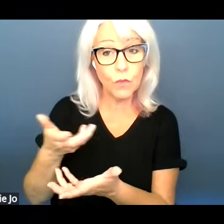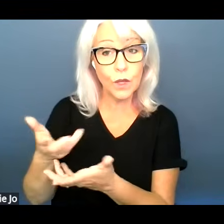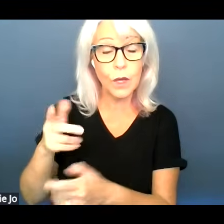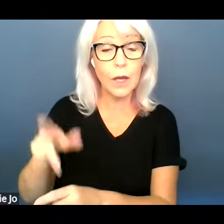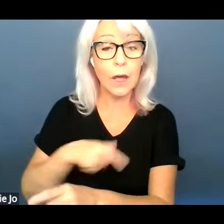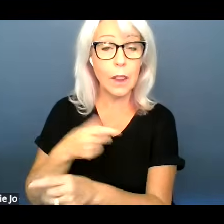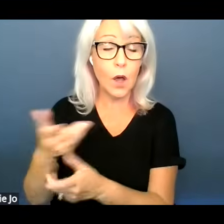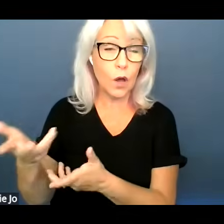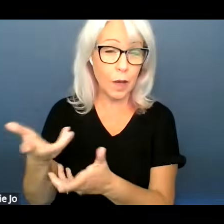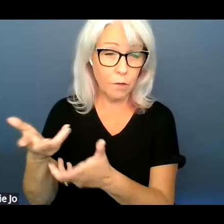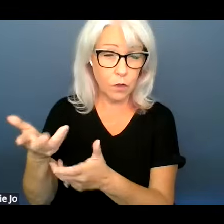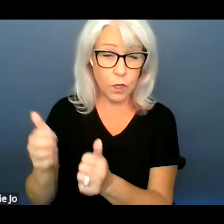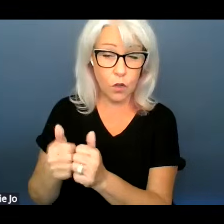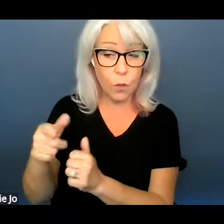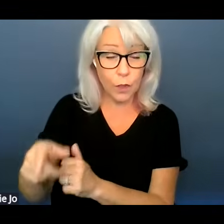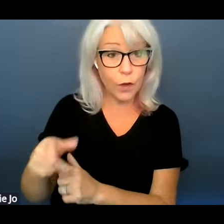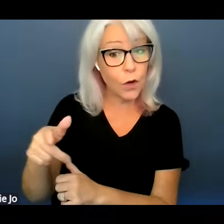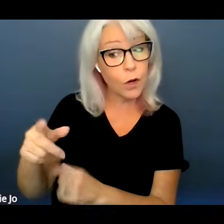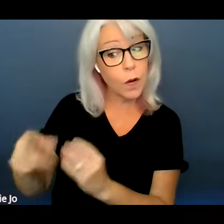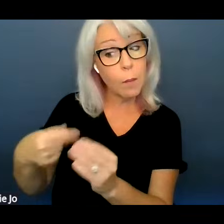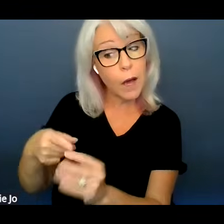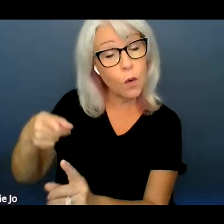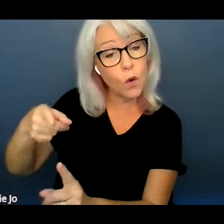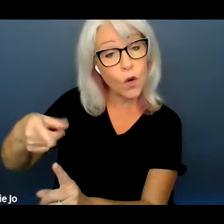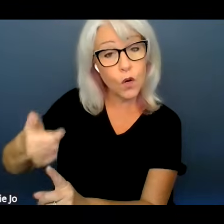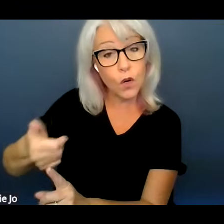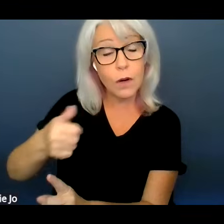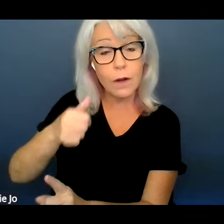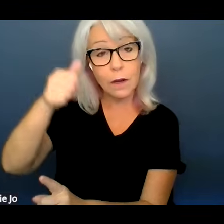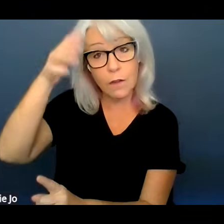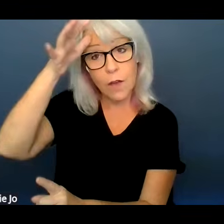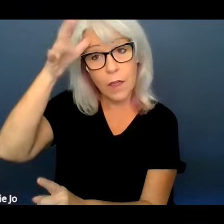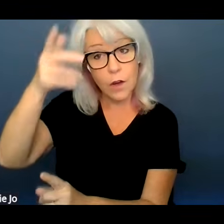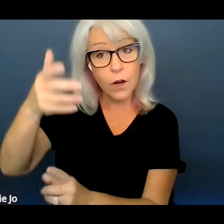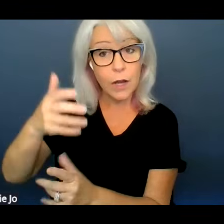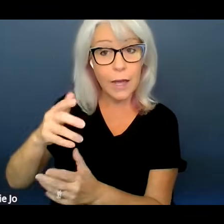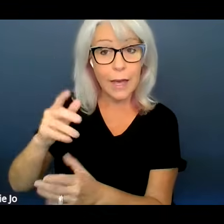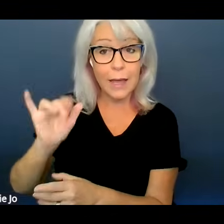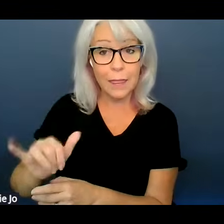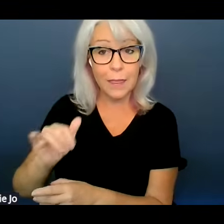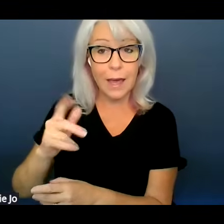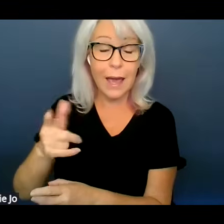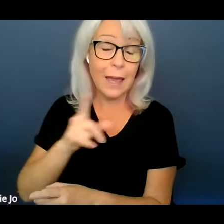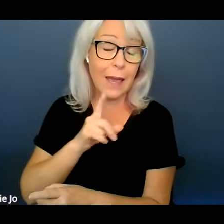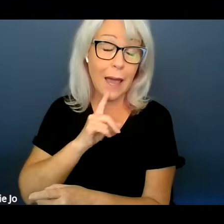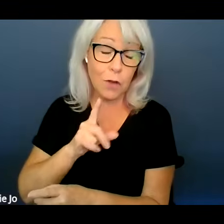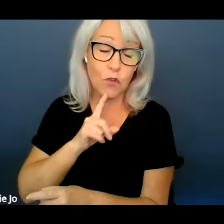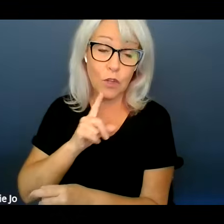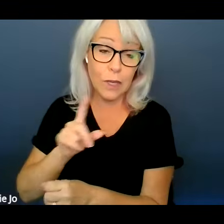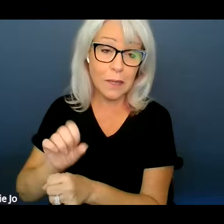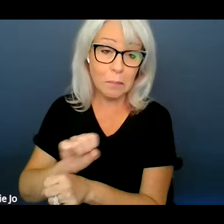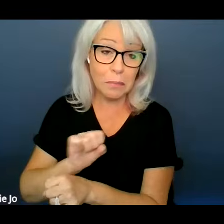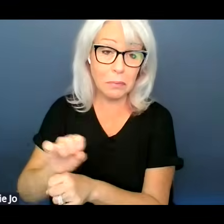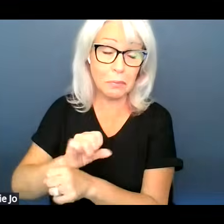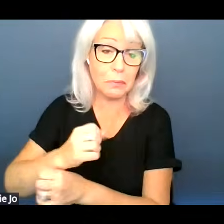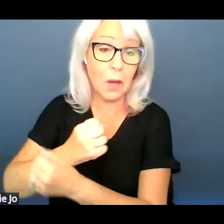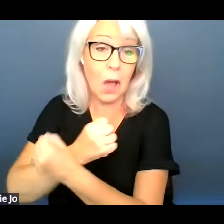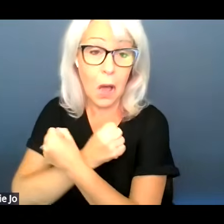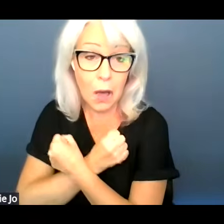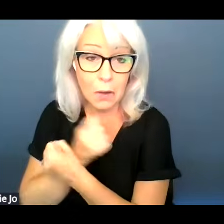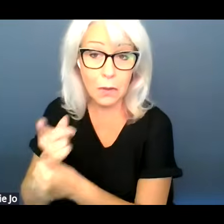and the type of relationship she had. I even gave her a hug after that.